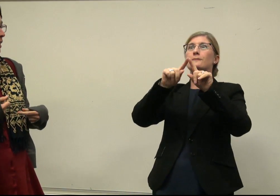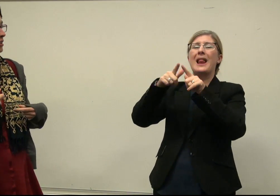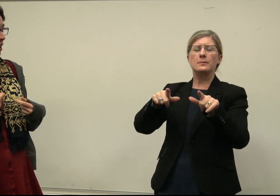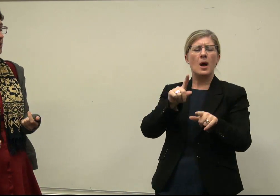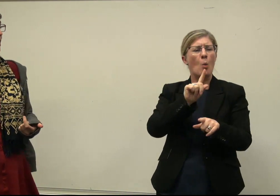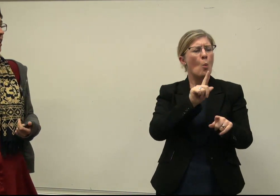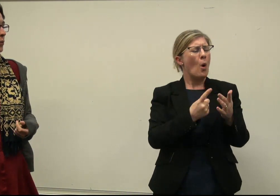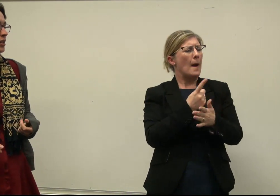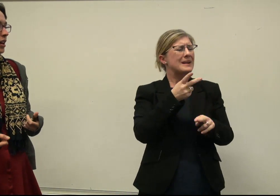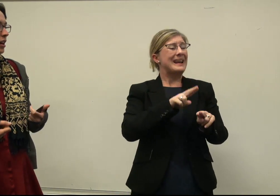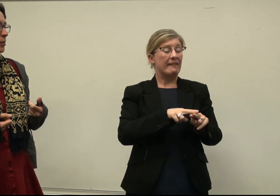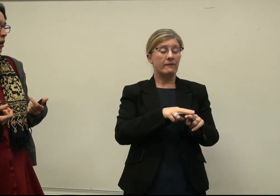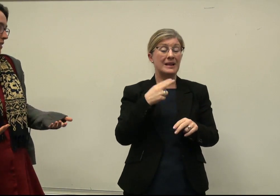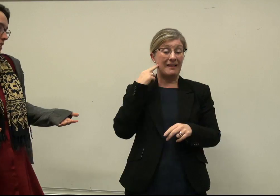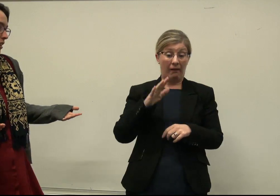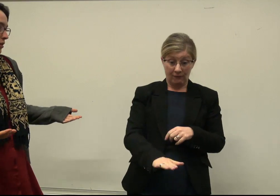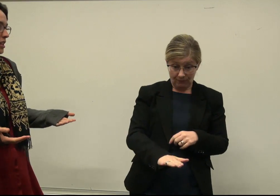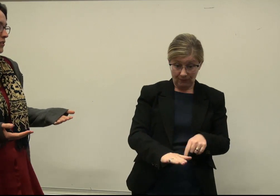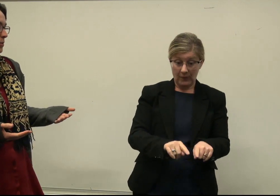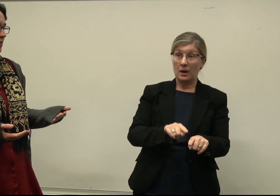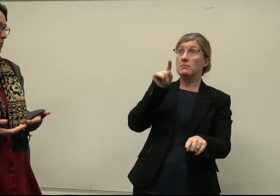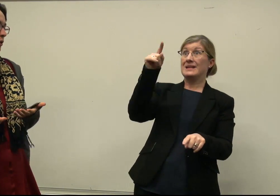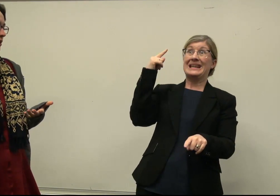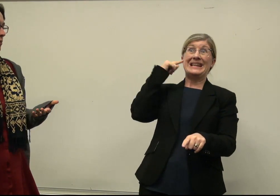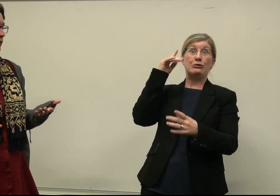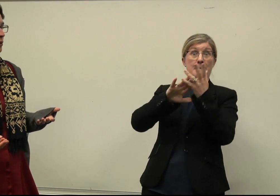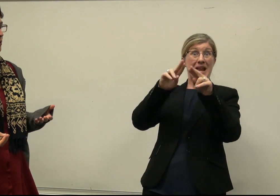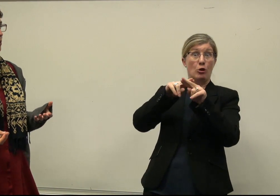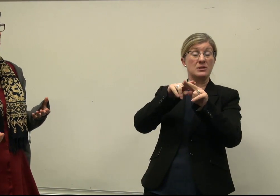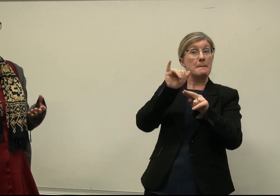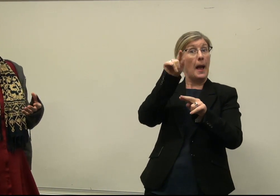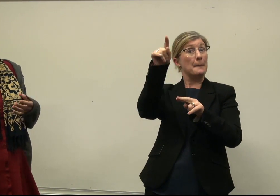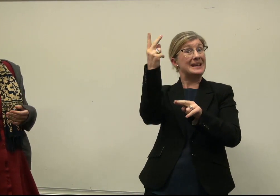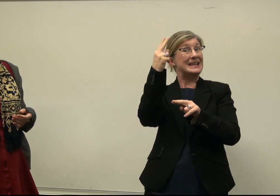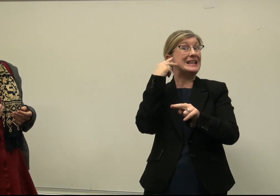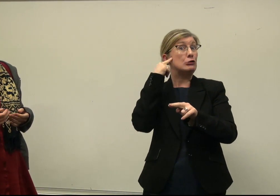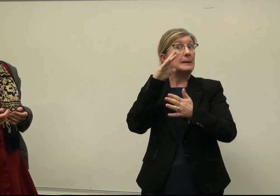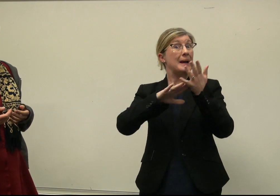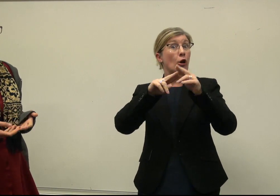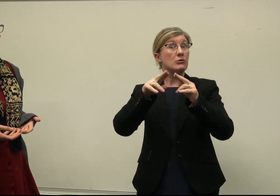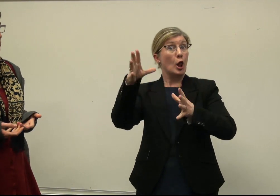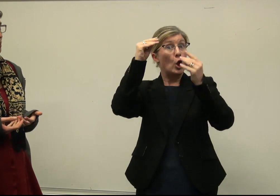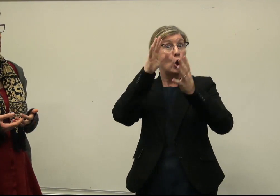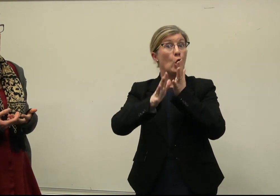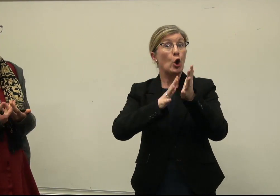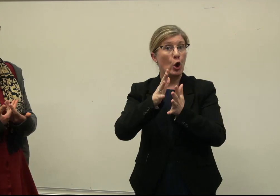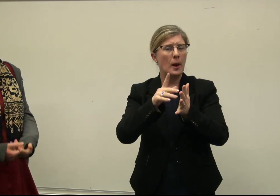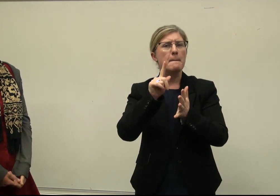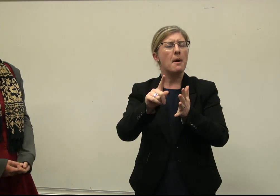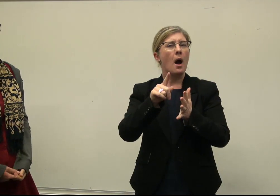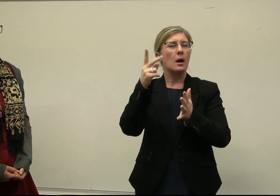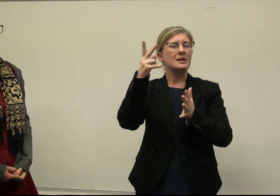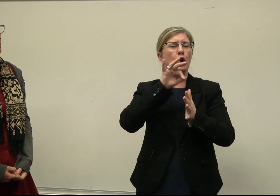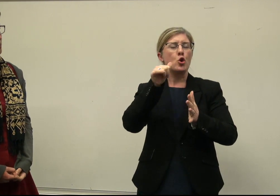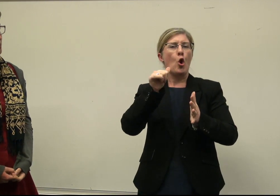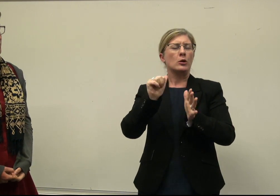the hearing parents learn sign language, but obviously they're not native speakers, they might not even be fluent, so the input the children get will not be of a very